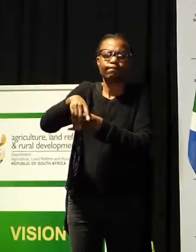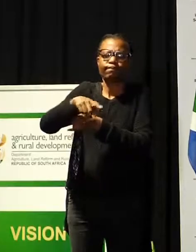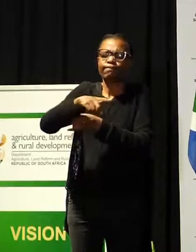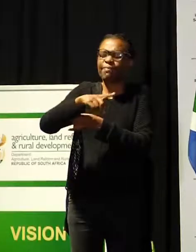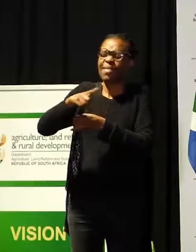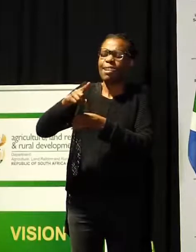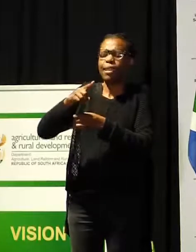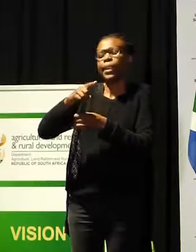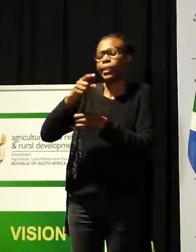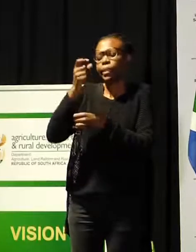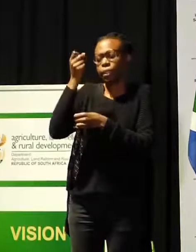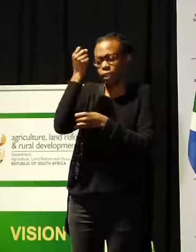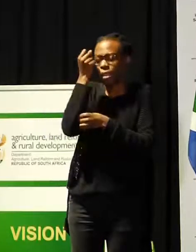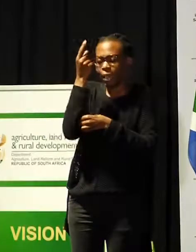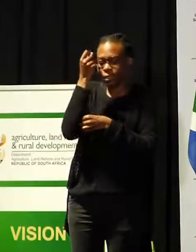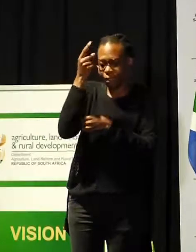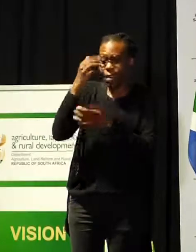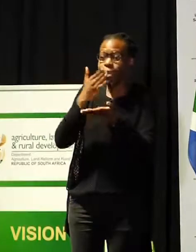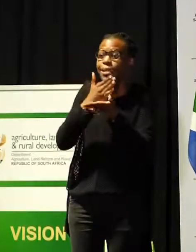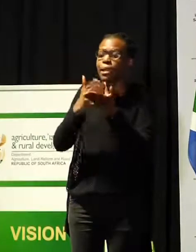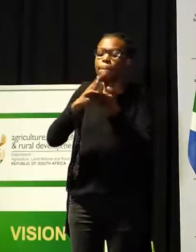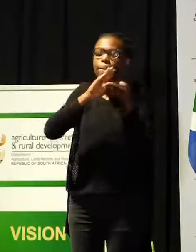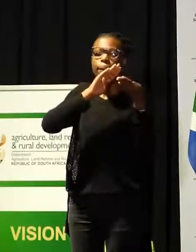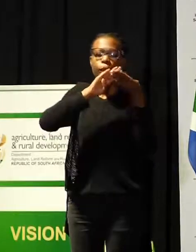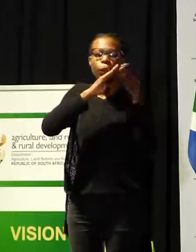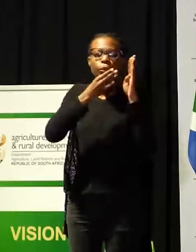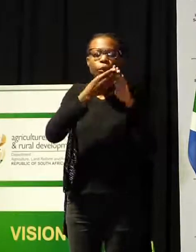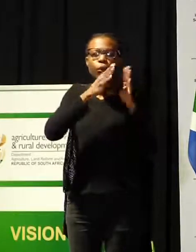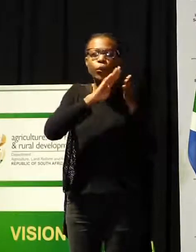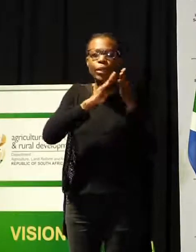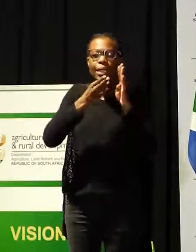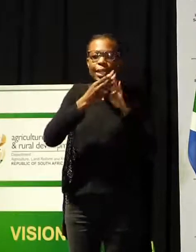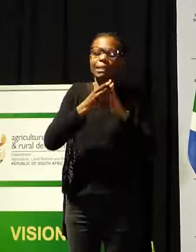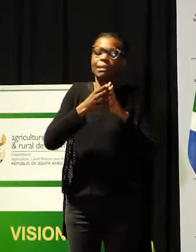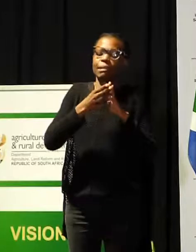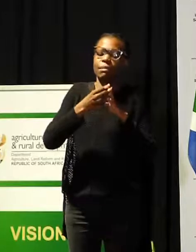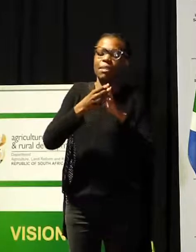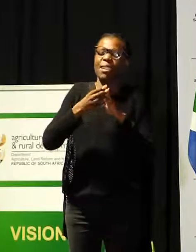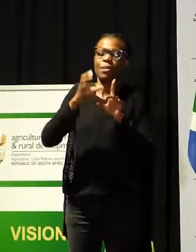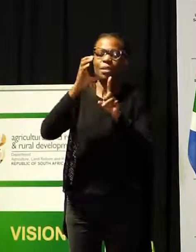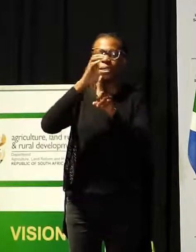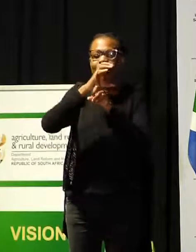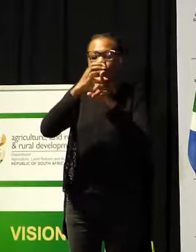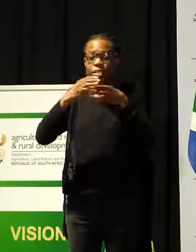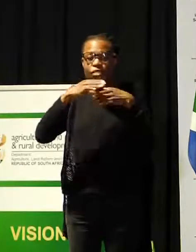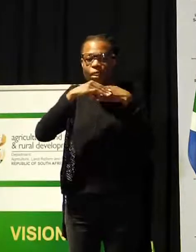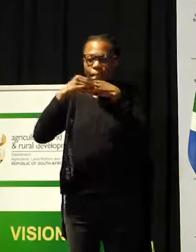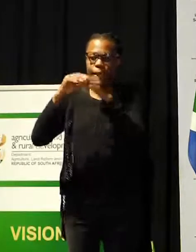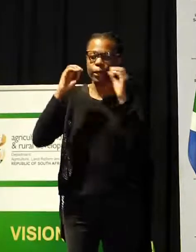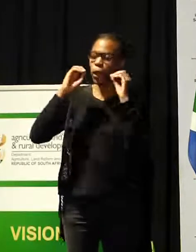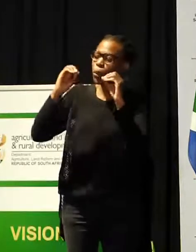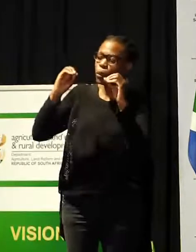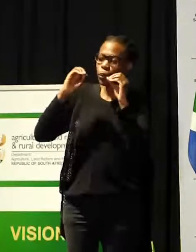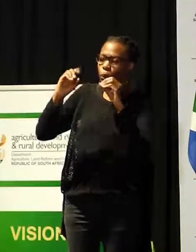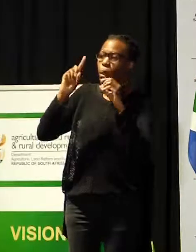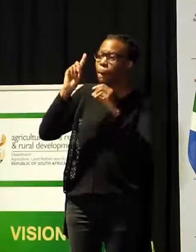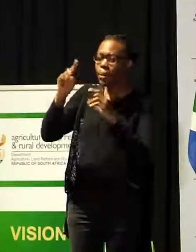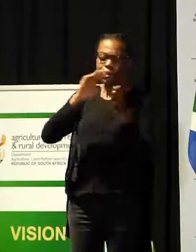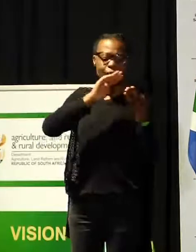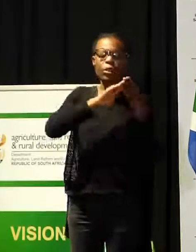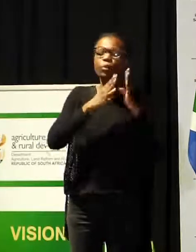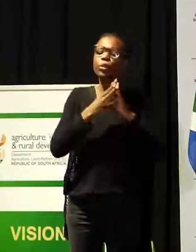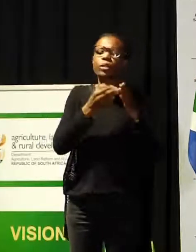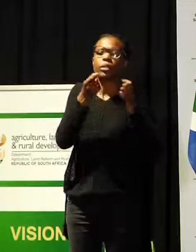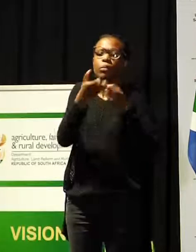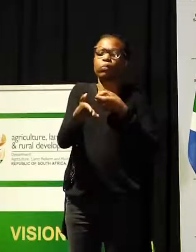are communities in our country where there are no traditional councils, but they live as a community. The state should transfer